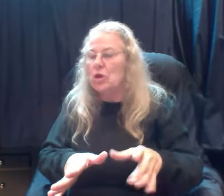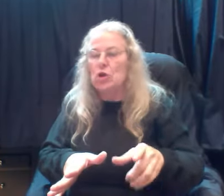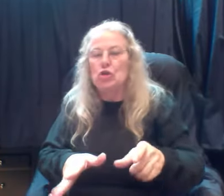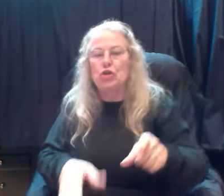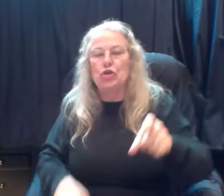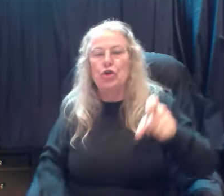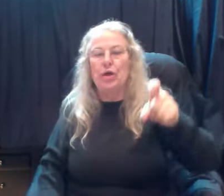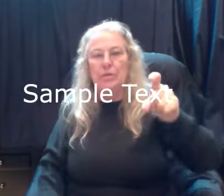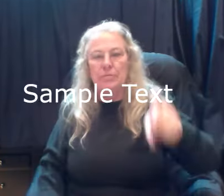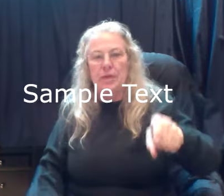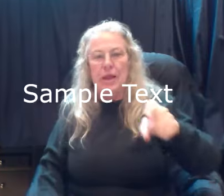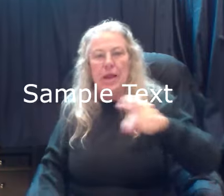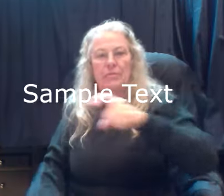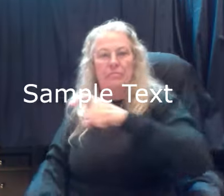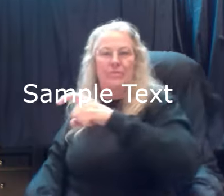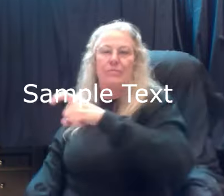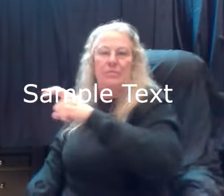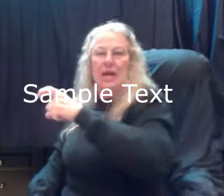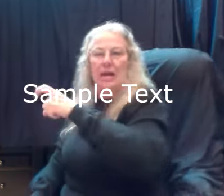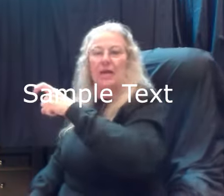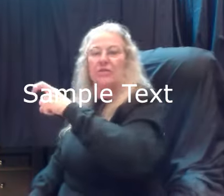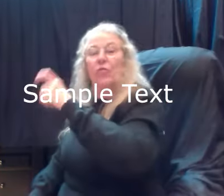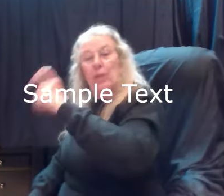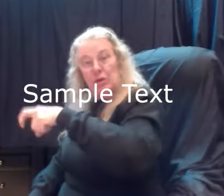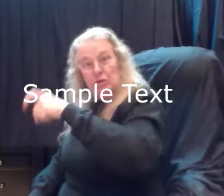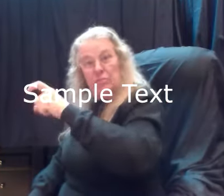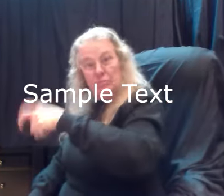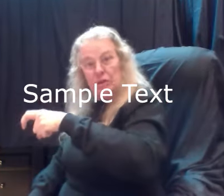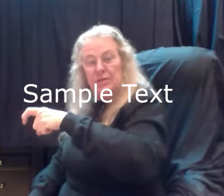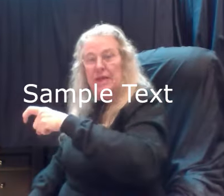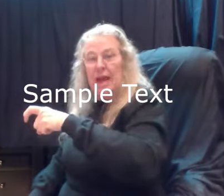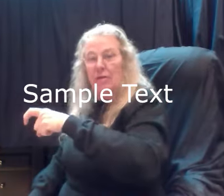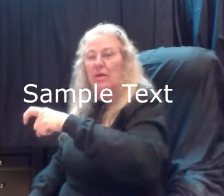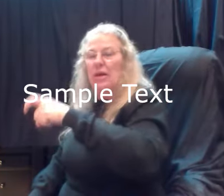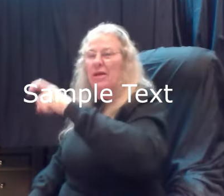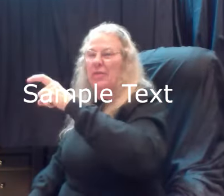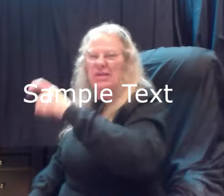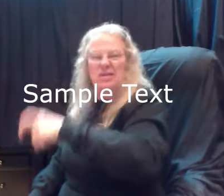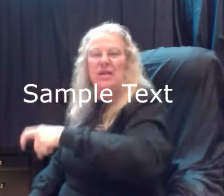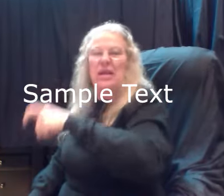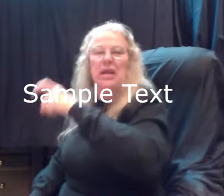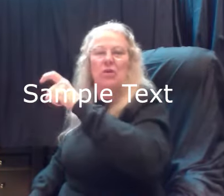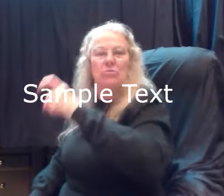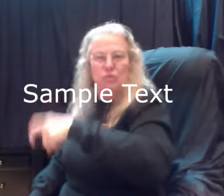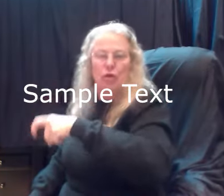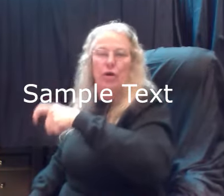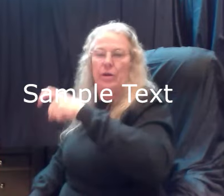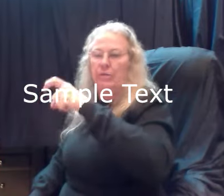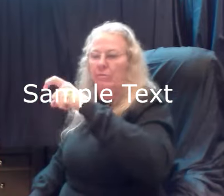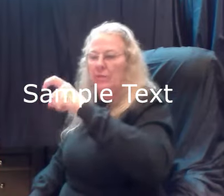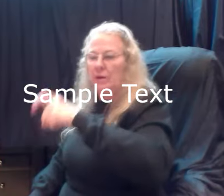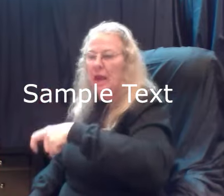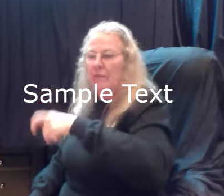Should. And that X formation, just down. It means need, should, have to,